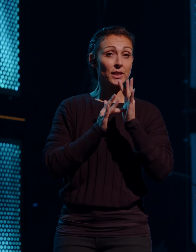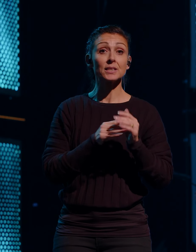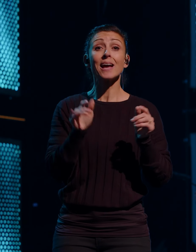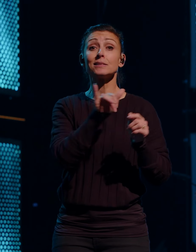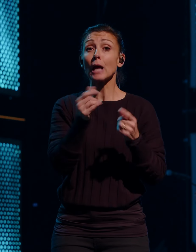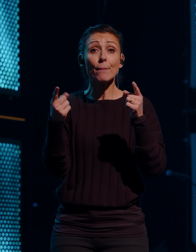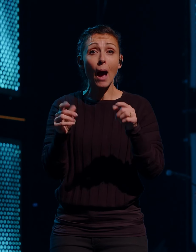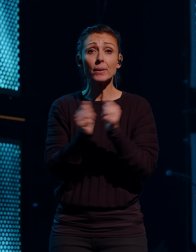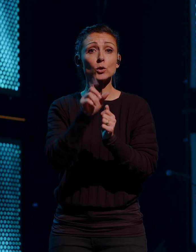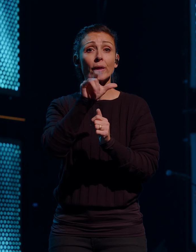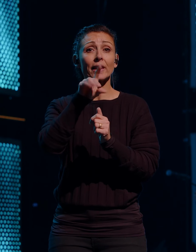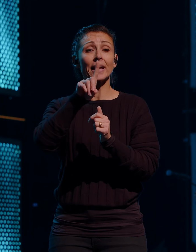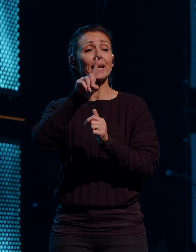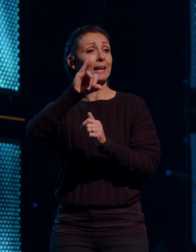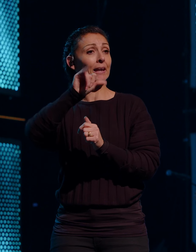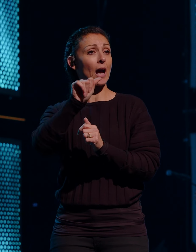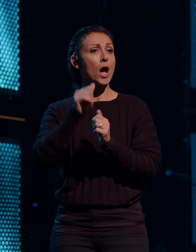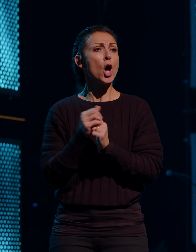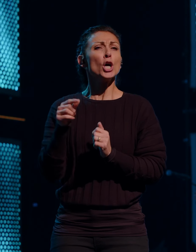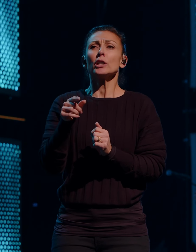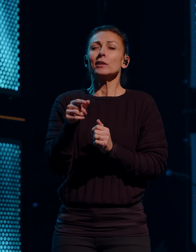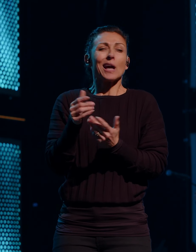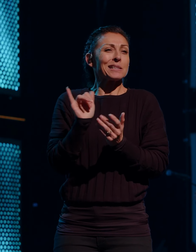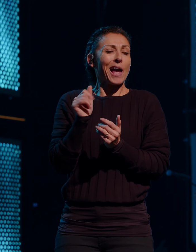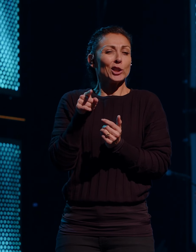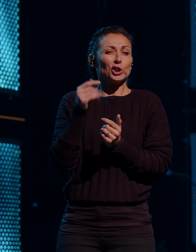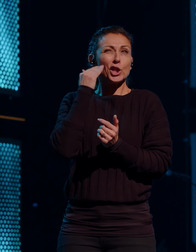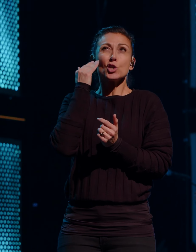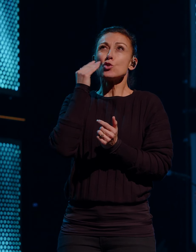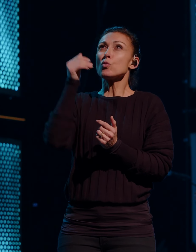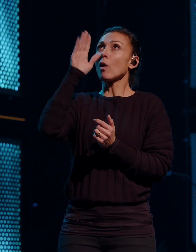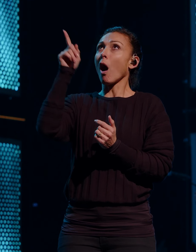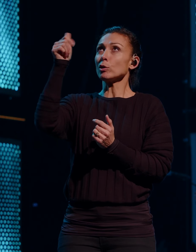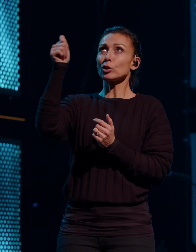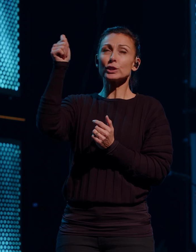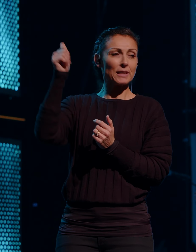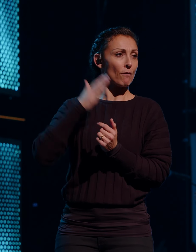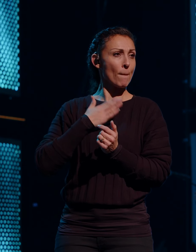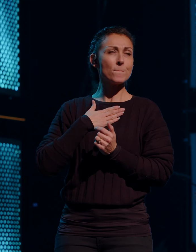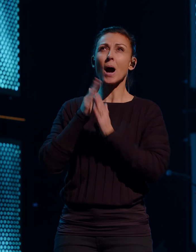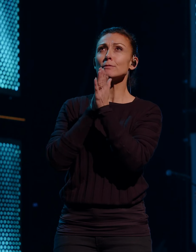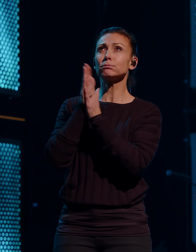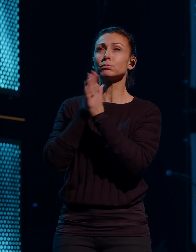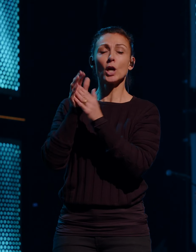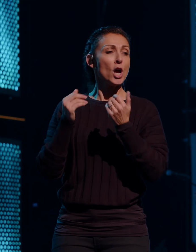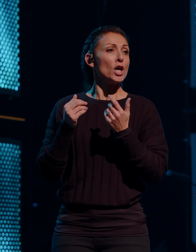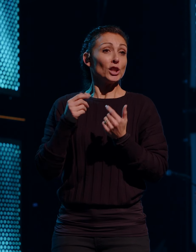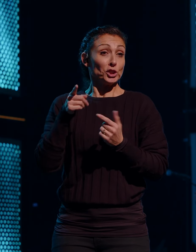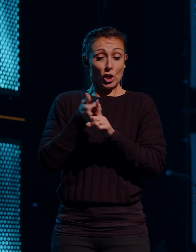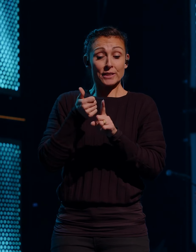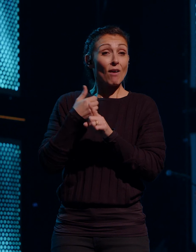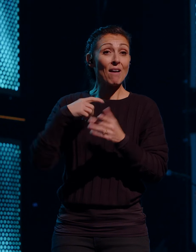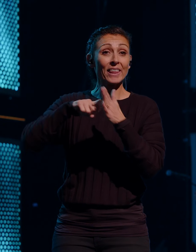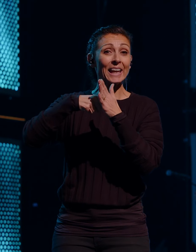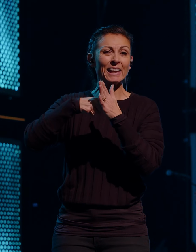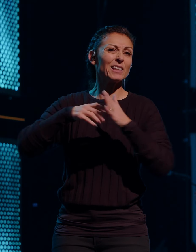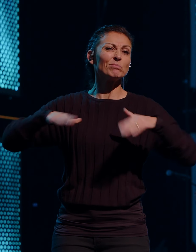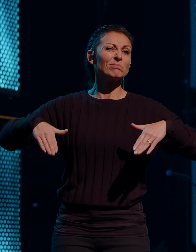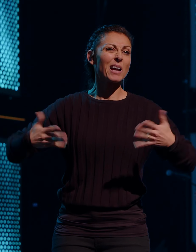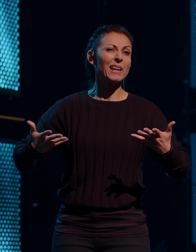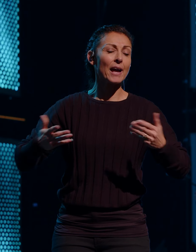truth. It's like she knew that there was a treasure. God, you are my treasure. She just didn't have a key to the box yet. And